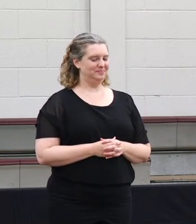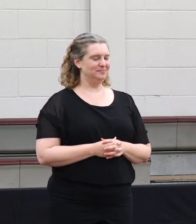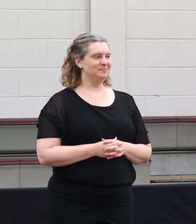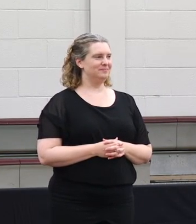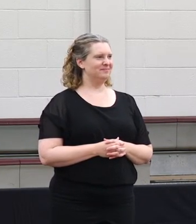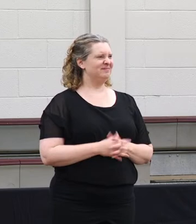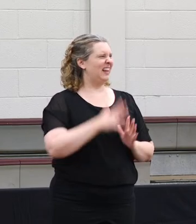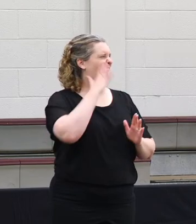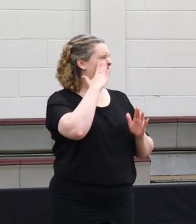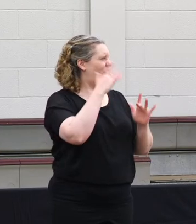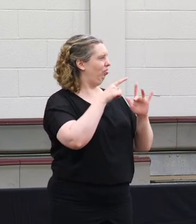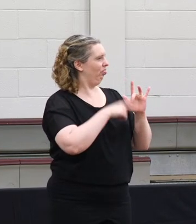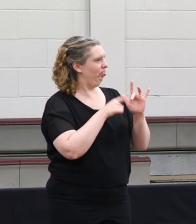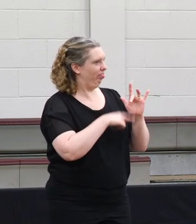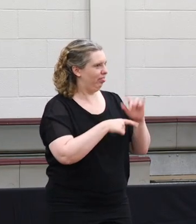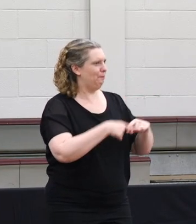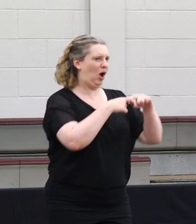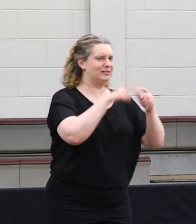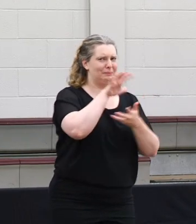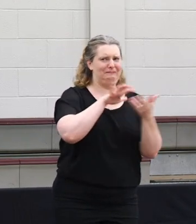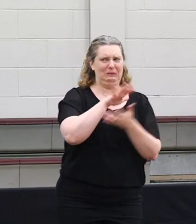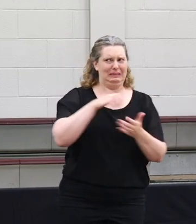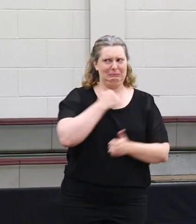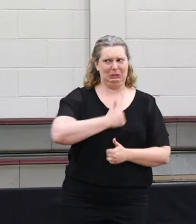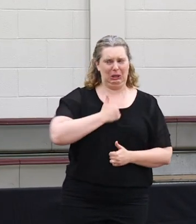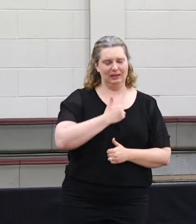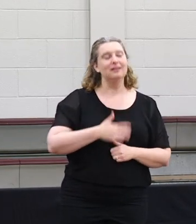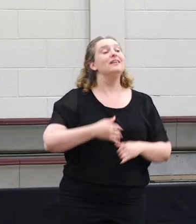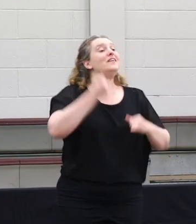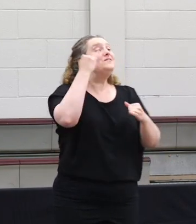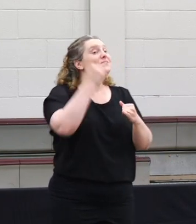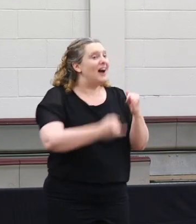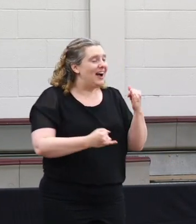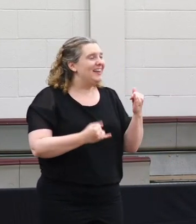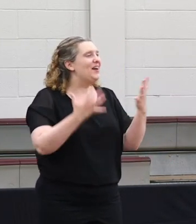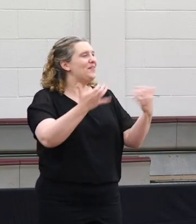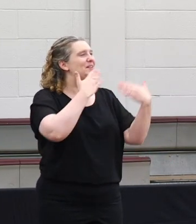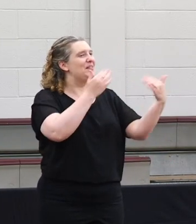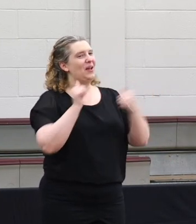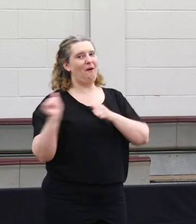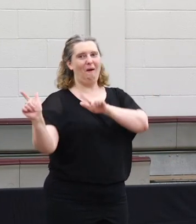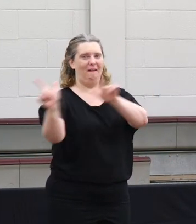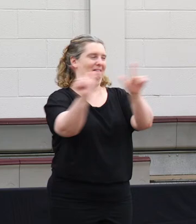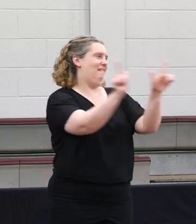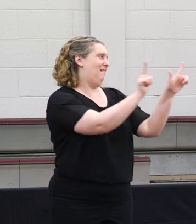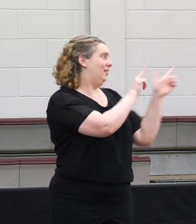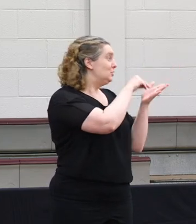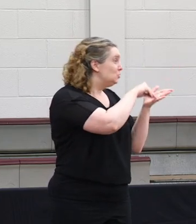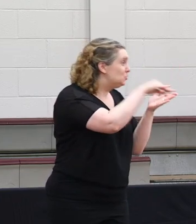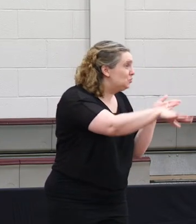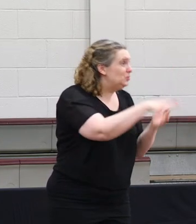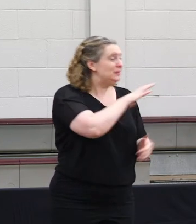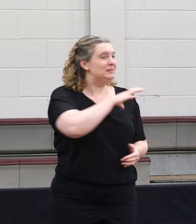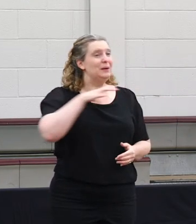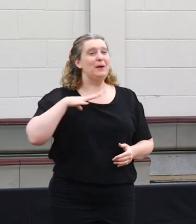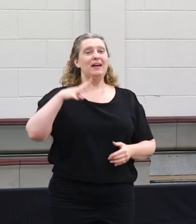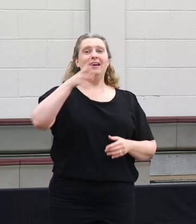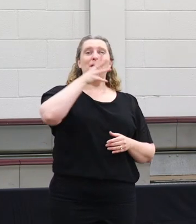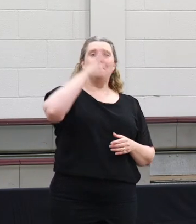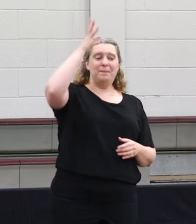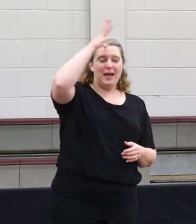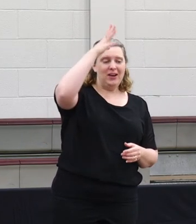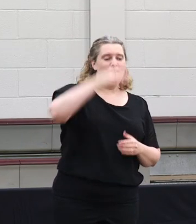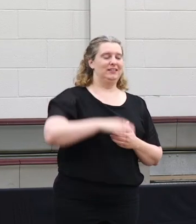I know, I skipped a few pauses. I'm confusing you. I get it. Finally, I'd like to thank all of you, students and parents.